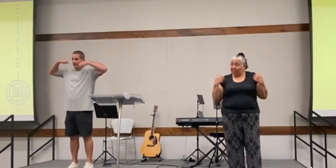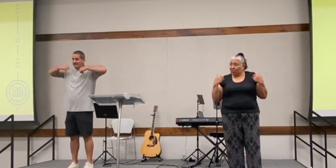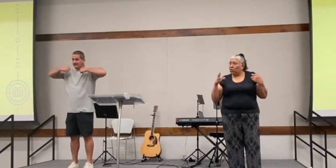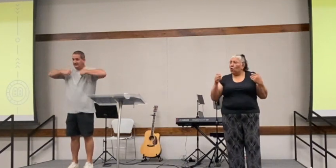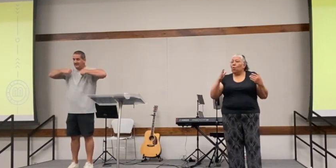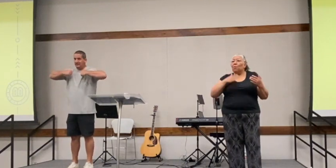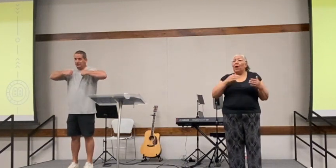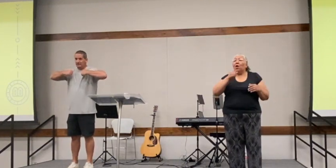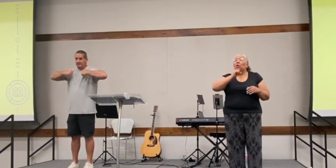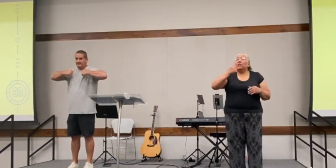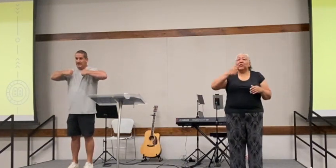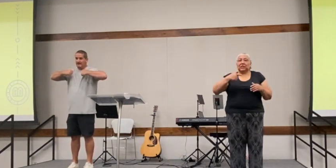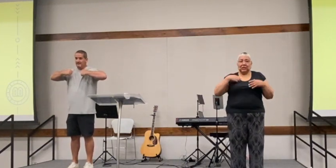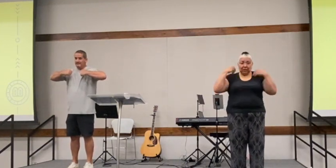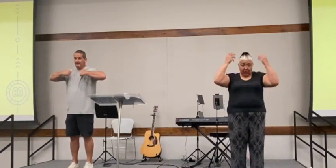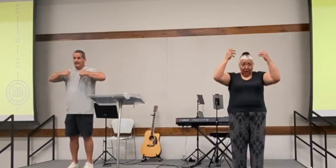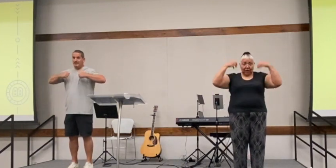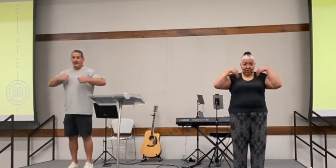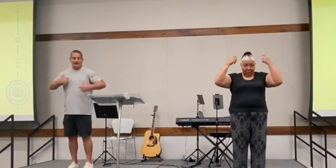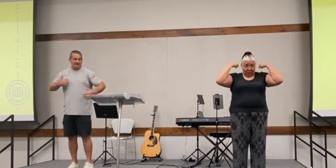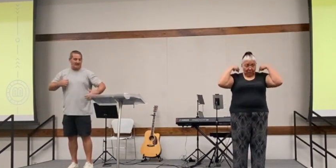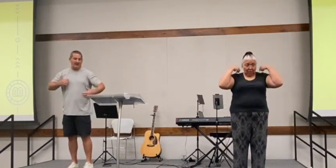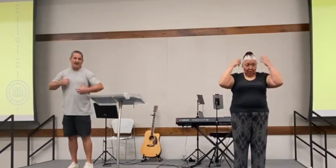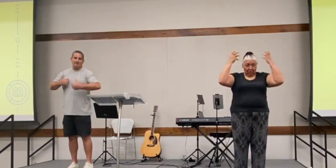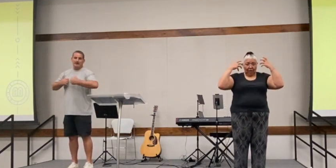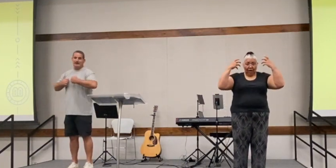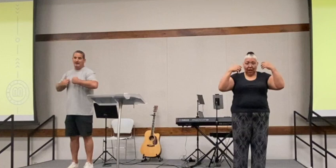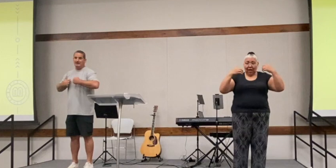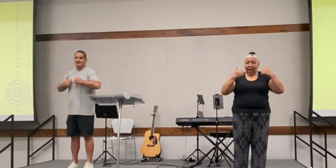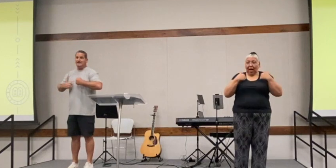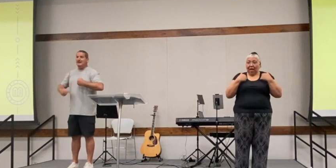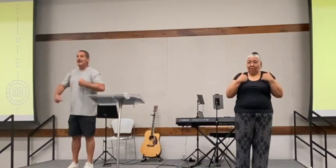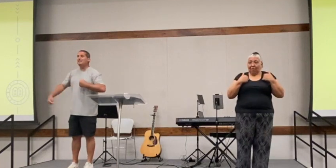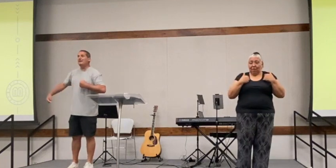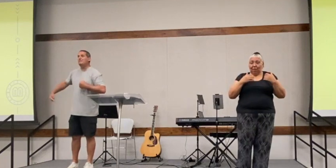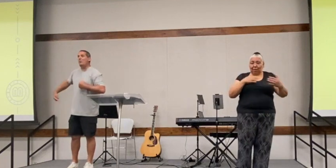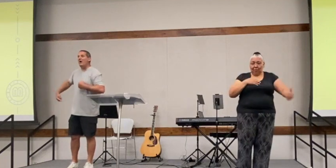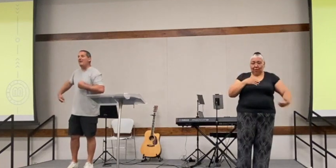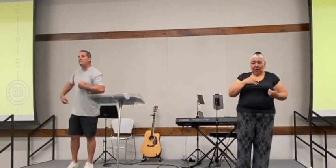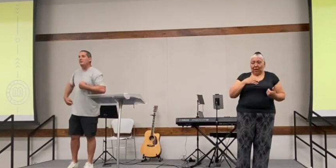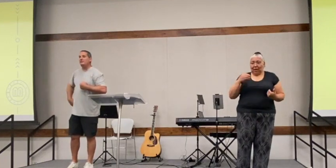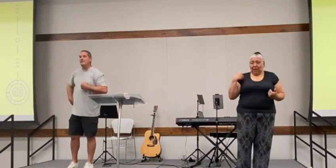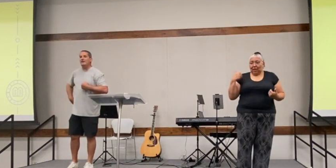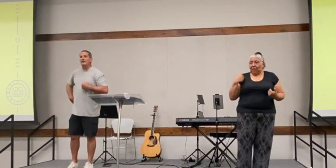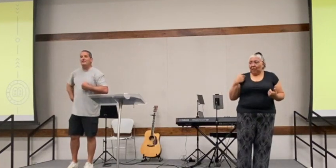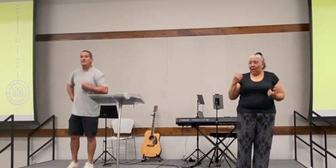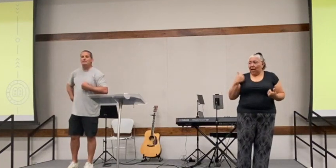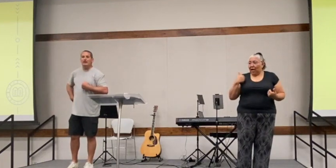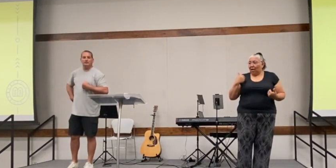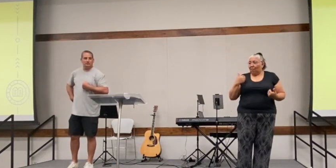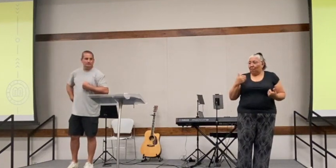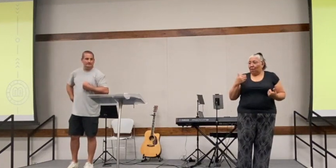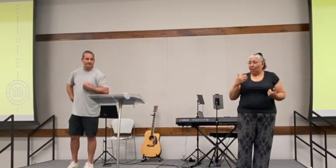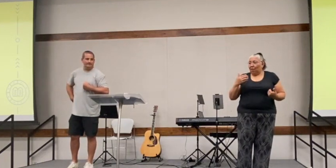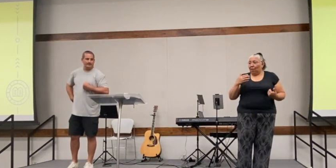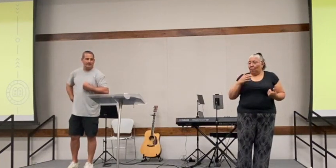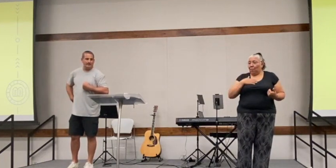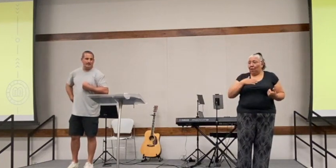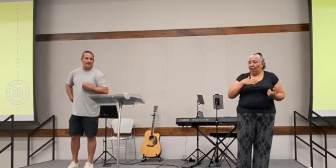My oldest is on my shoulders, right? I'm carrying my youngest, and I make my wife put her finger in my belt loop.